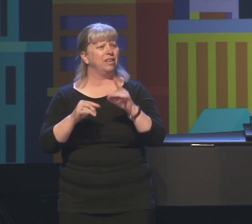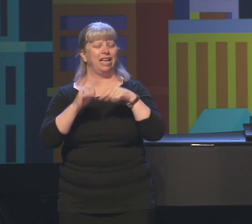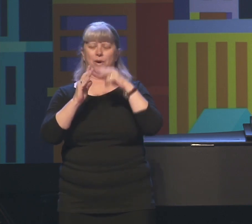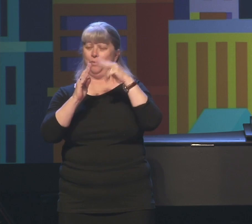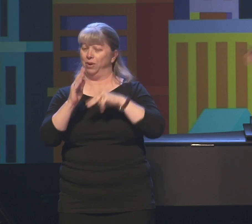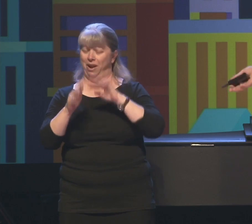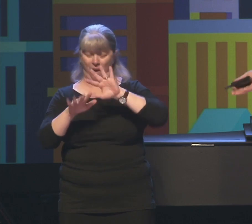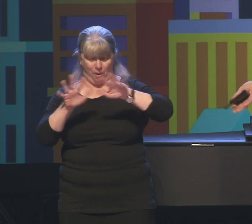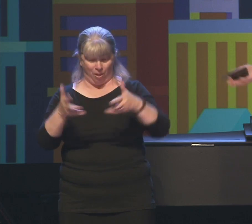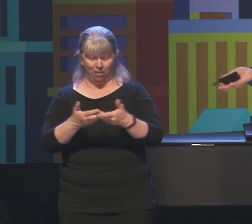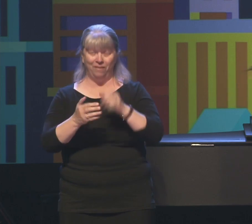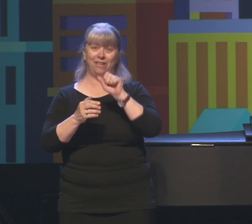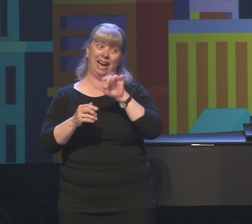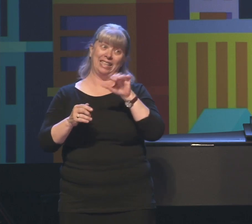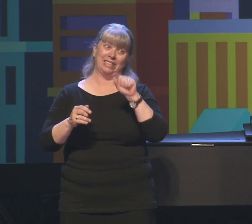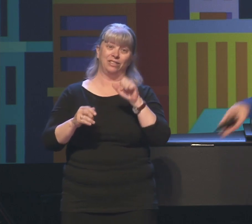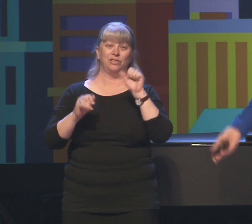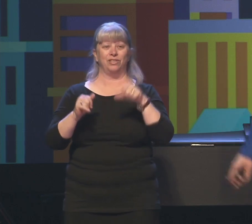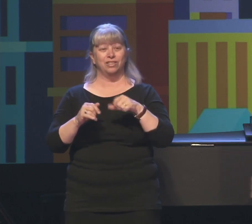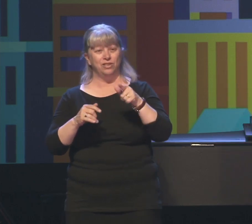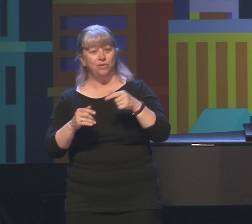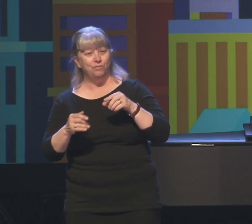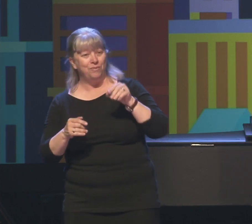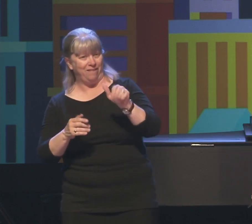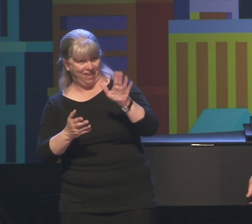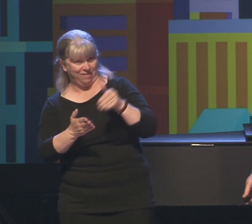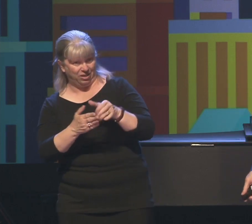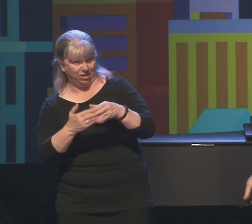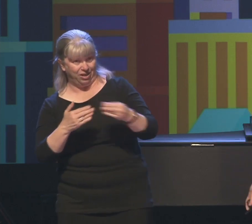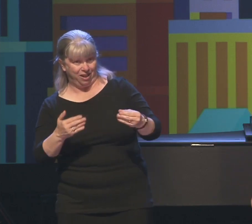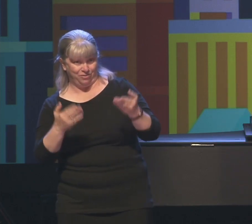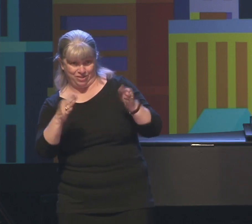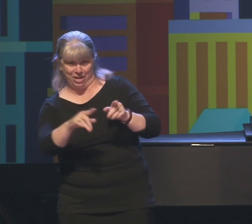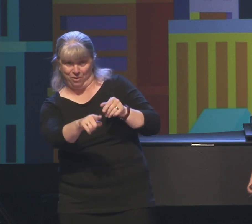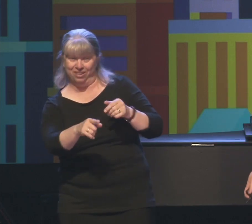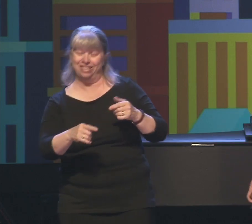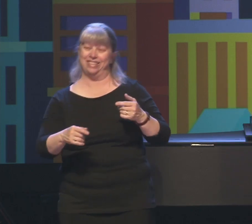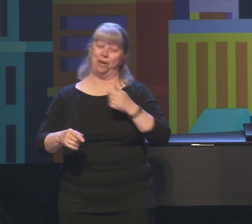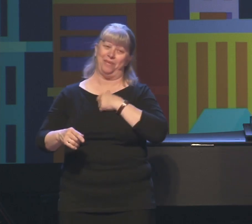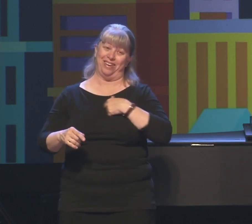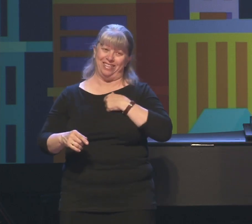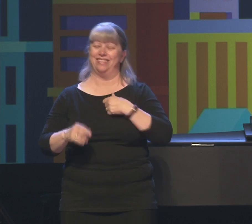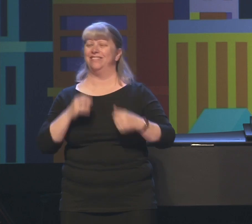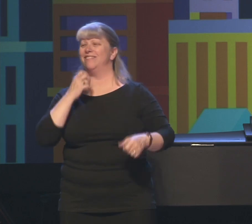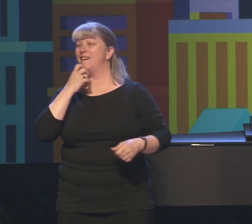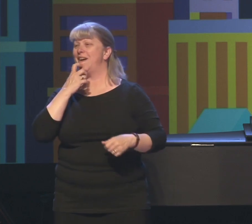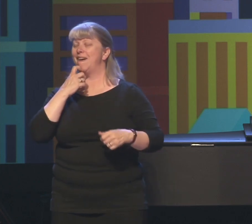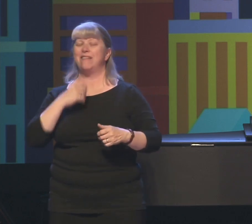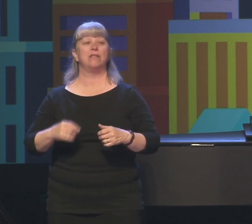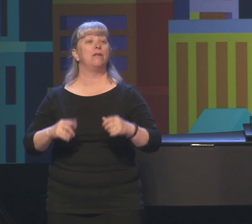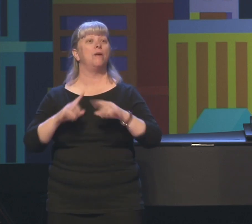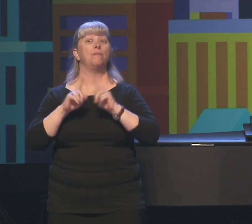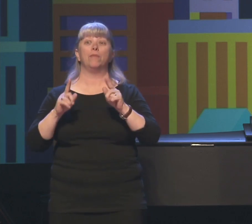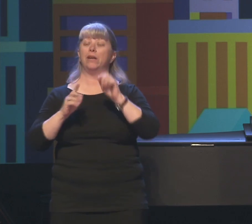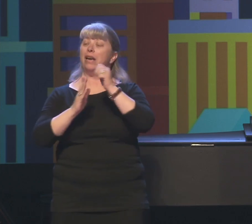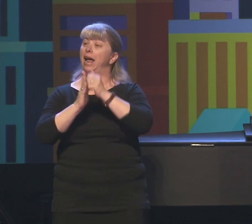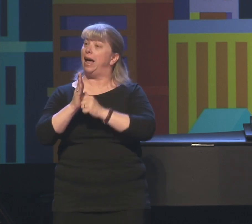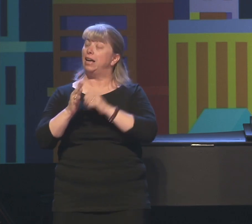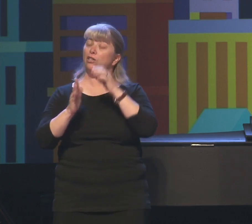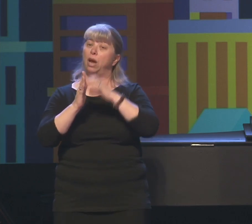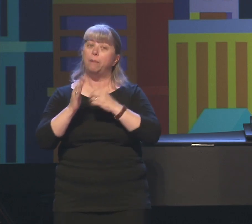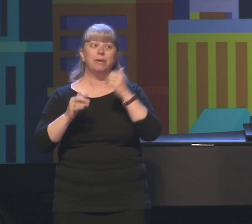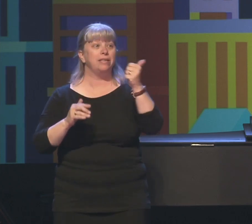all of Acts. I could read all of Acts chapter 10 because you paid $5,000 for the deal, Jim. So I apologize. But in Acts chapter 10, we